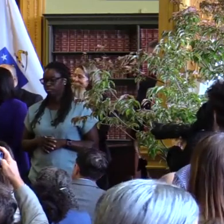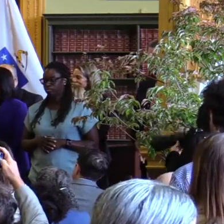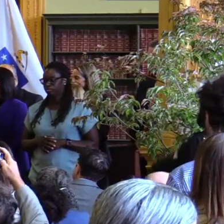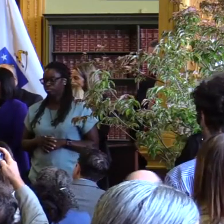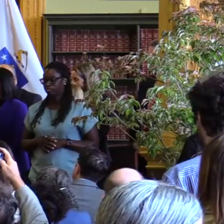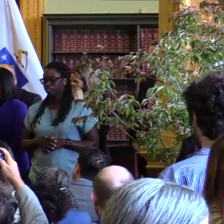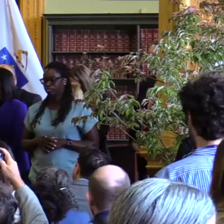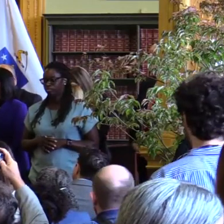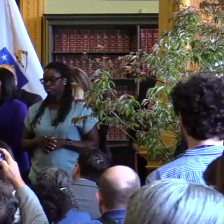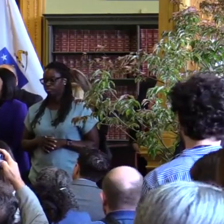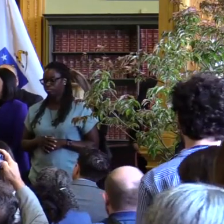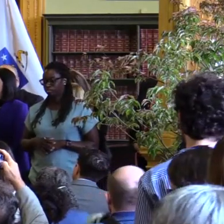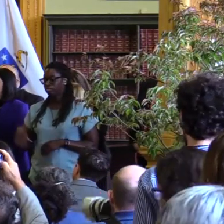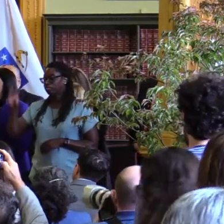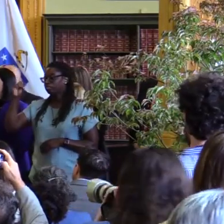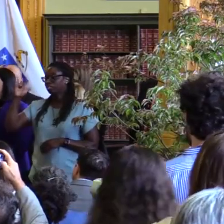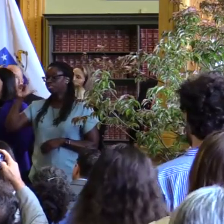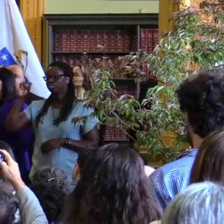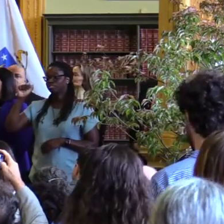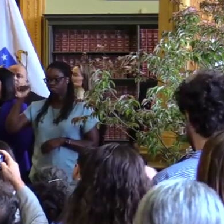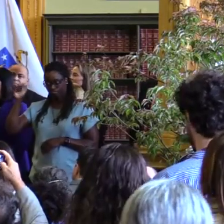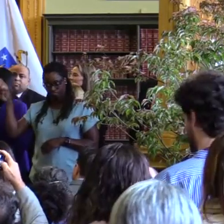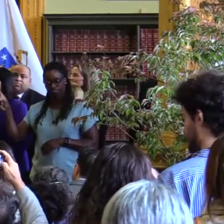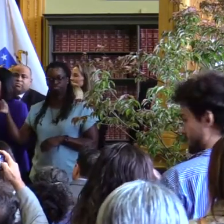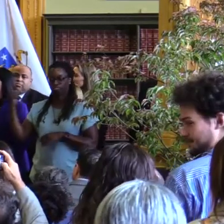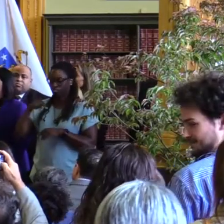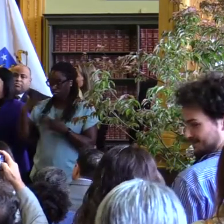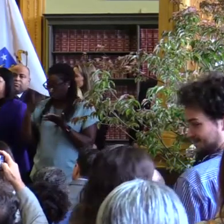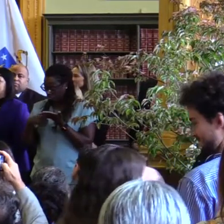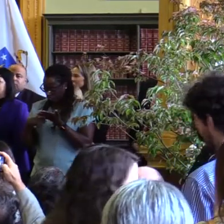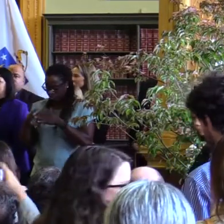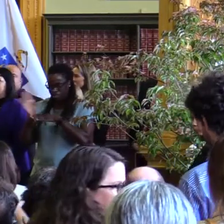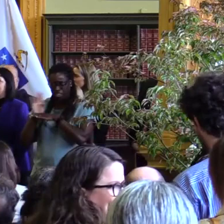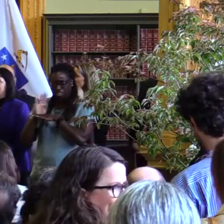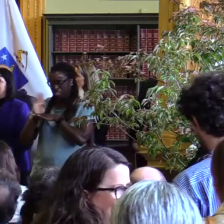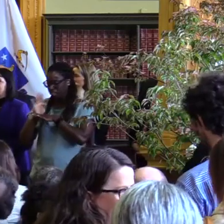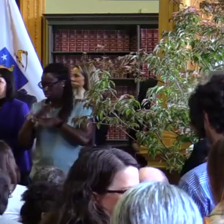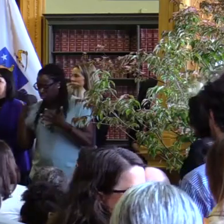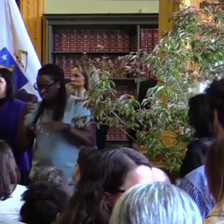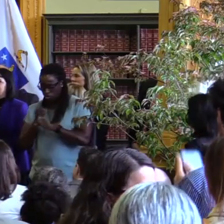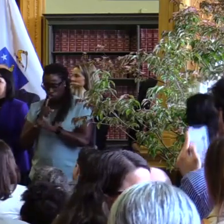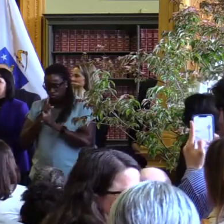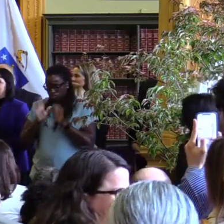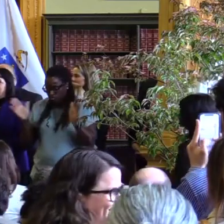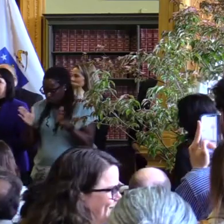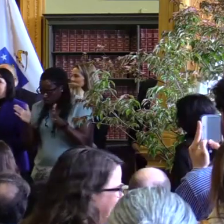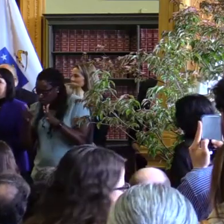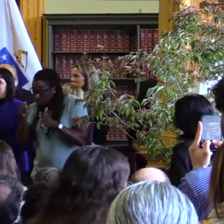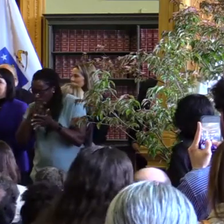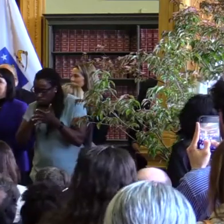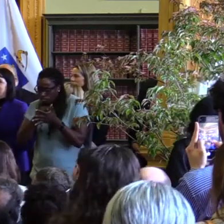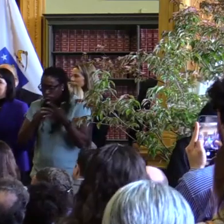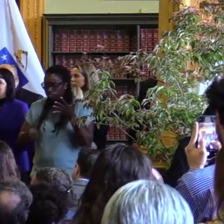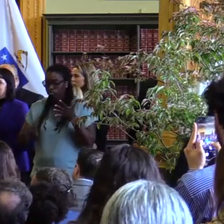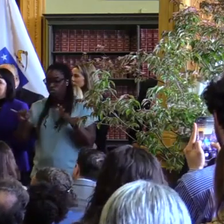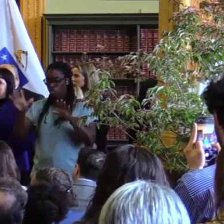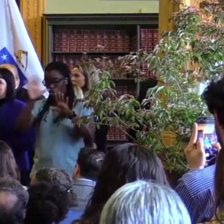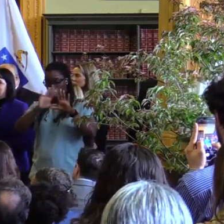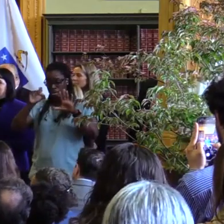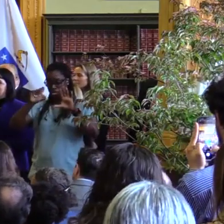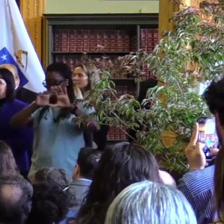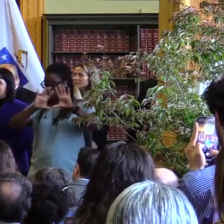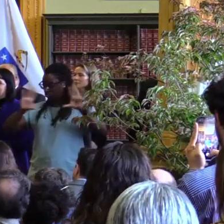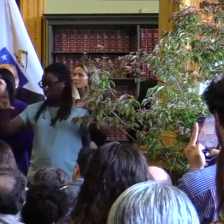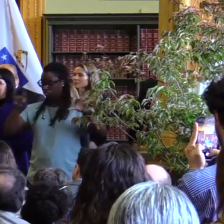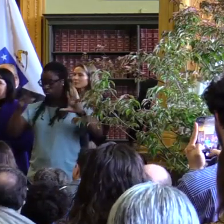Melissa has been busy at work on a number of fronts, making sure that we are driving a climate agenda across the entire administration. And we are grateful